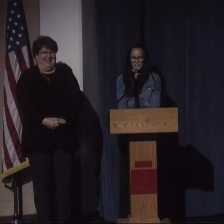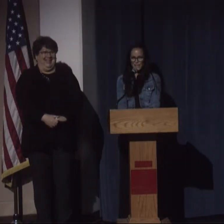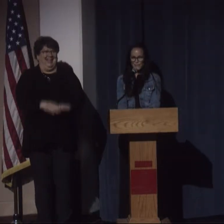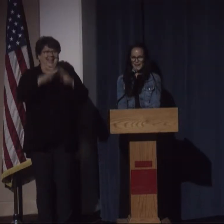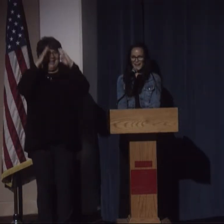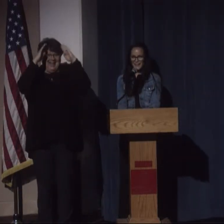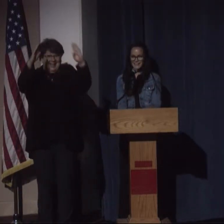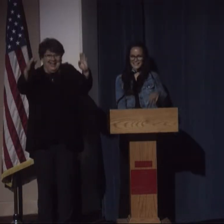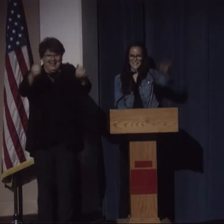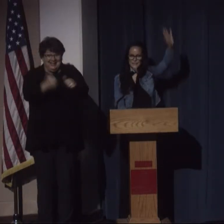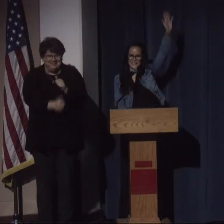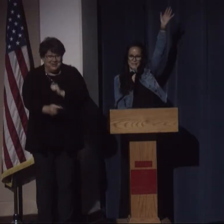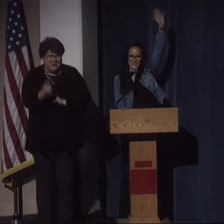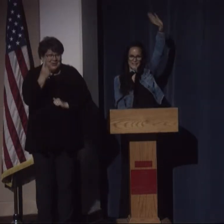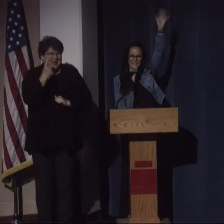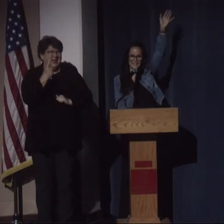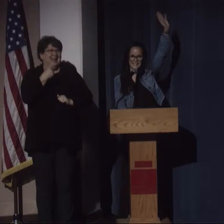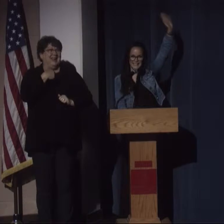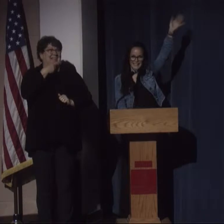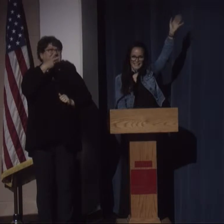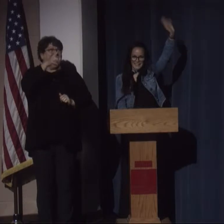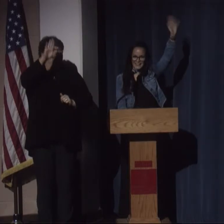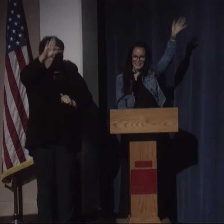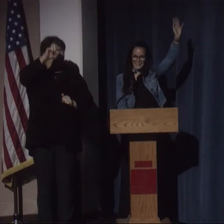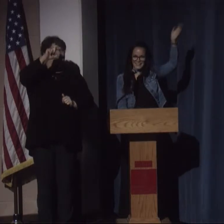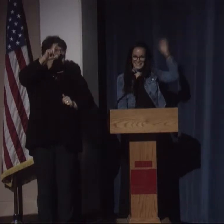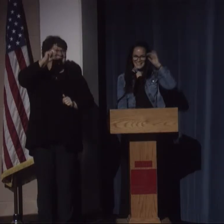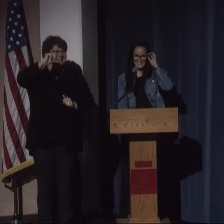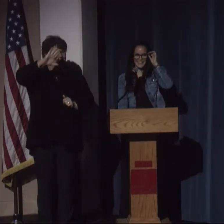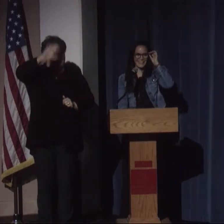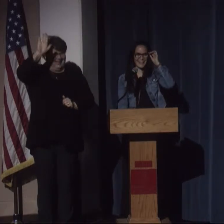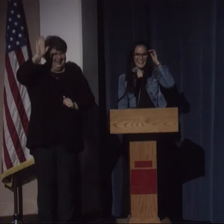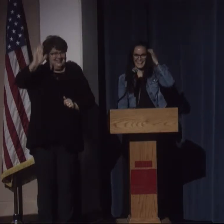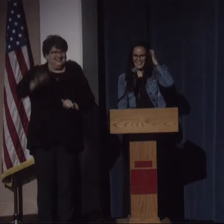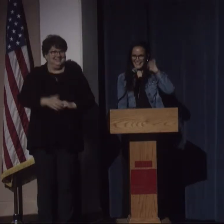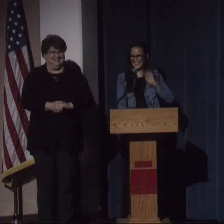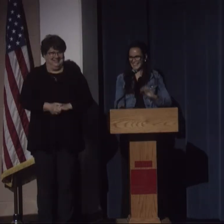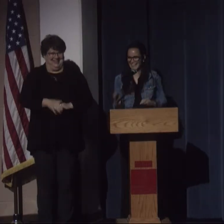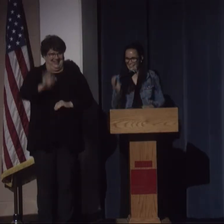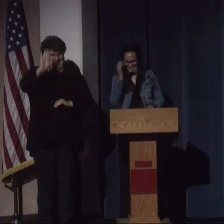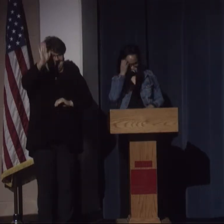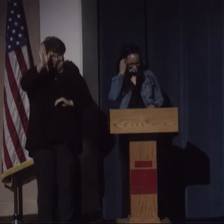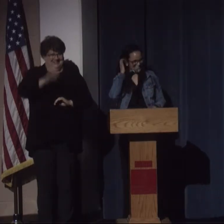Hi, everyone. I see someone's hand back there. I think that's Leland. Hi, Leland.